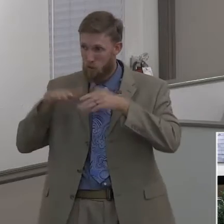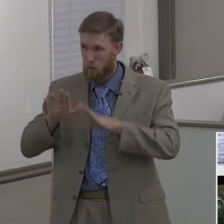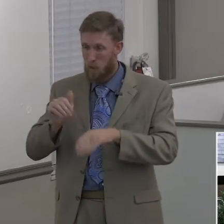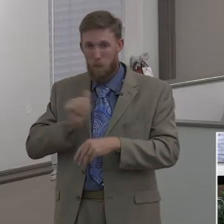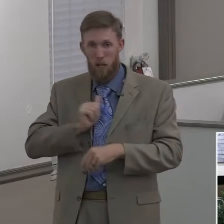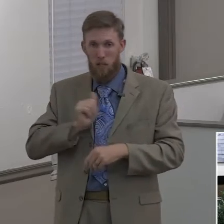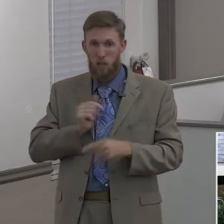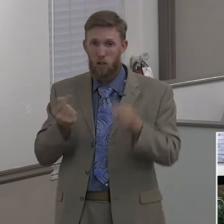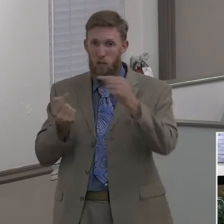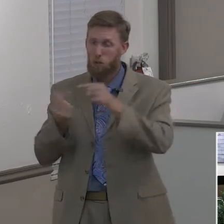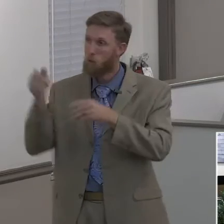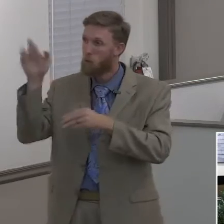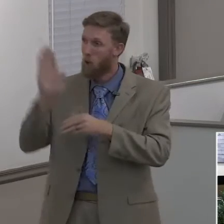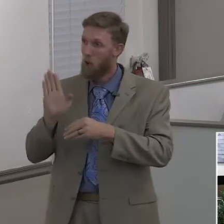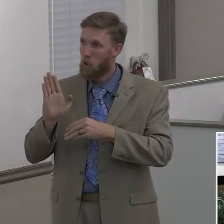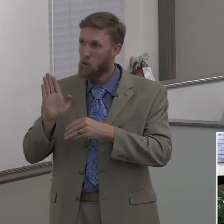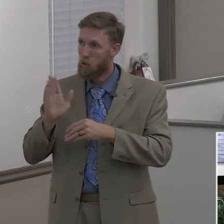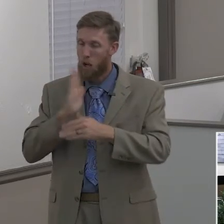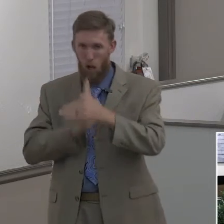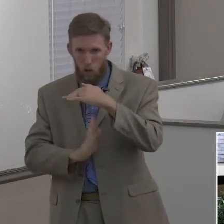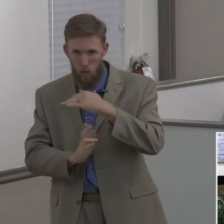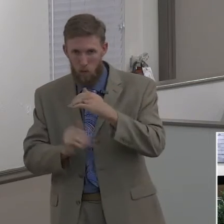myself to God, so I'm going to humble myself.